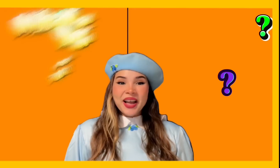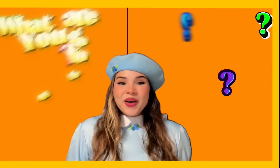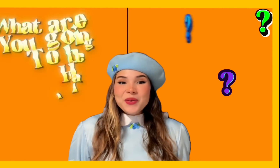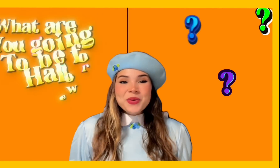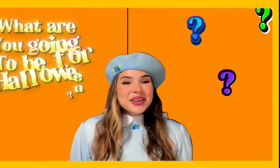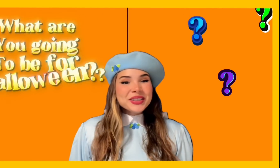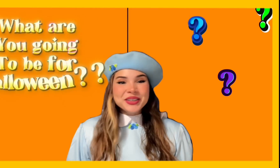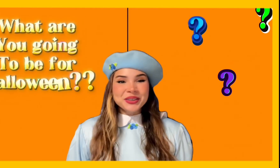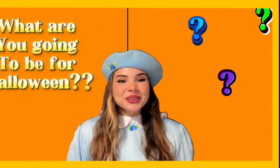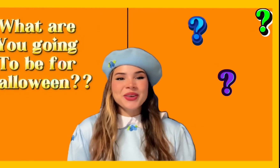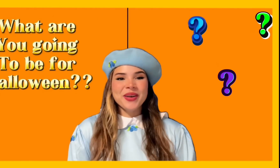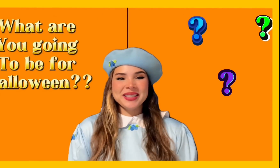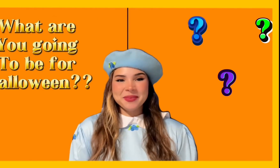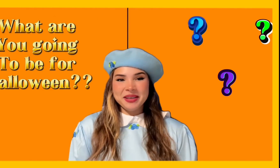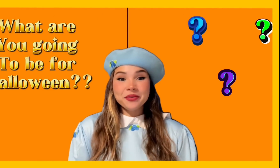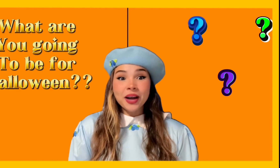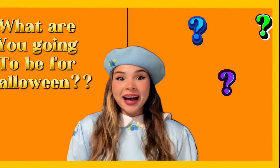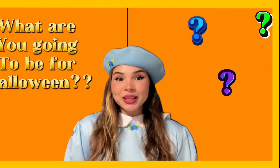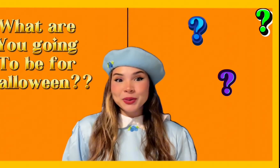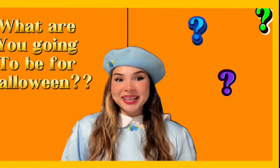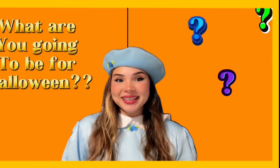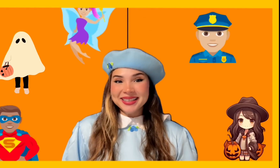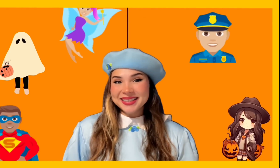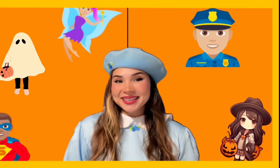What are you going to be for Halloween?